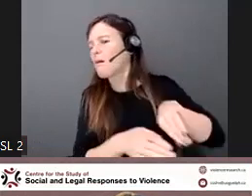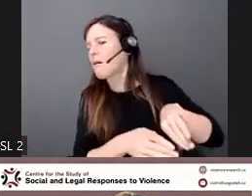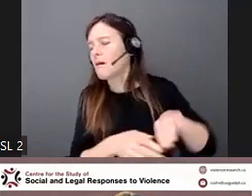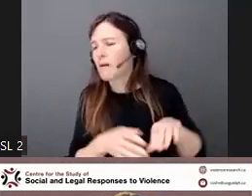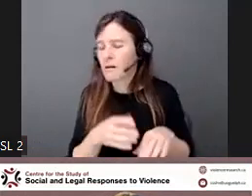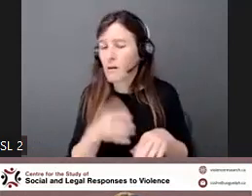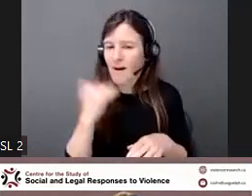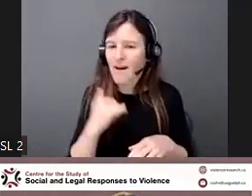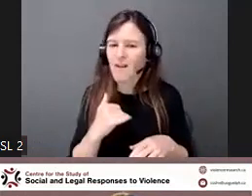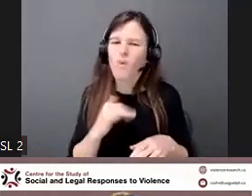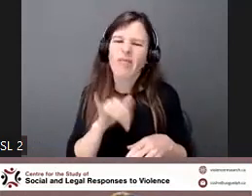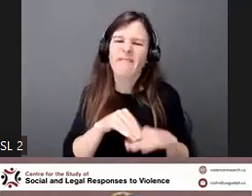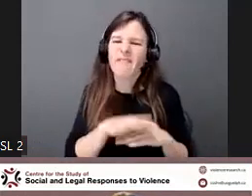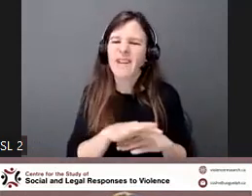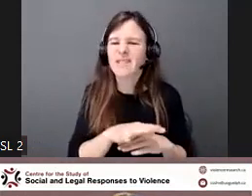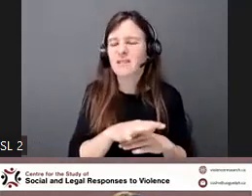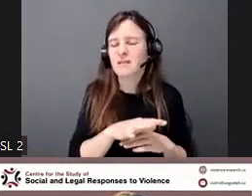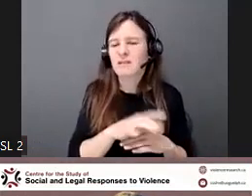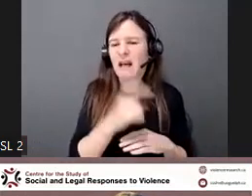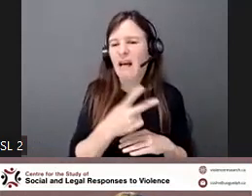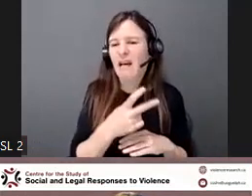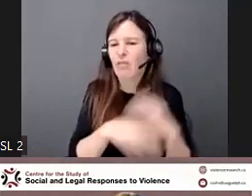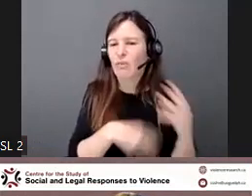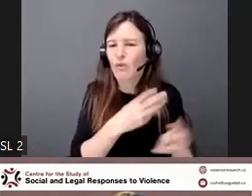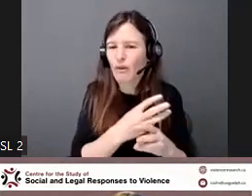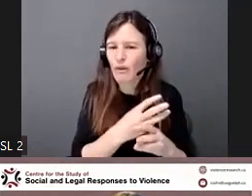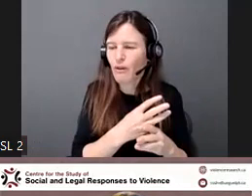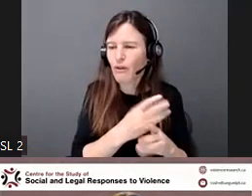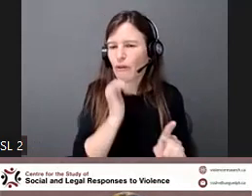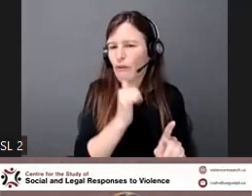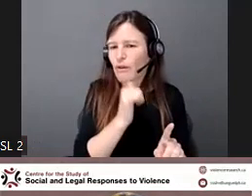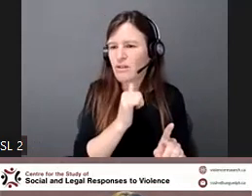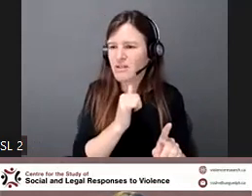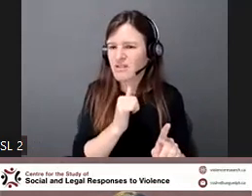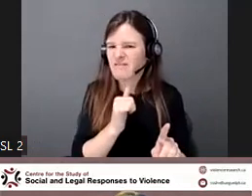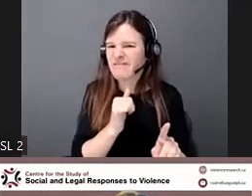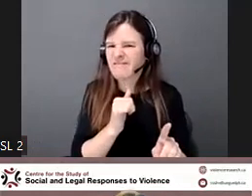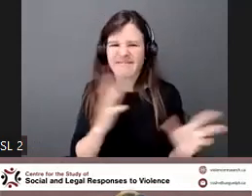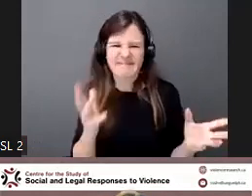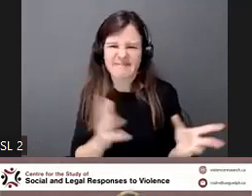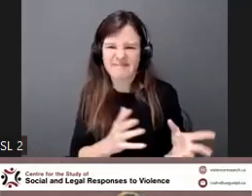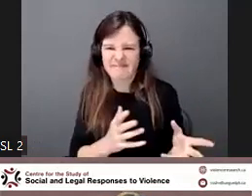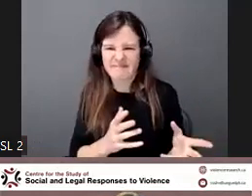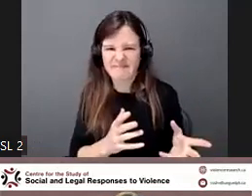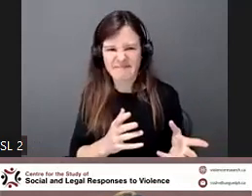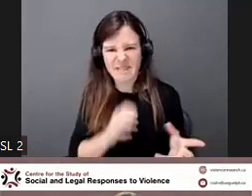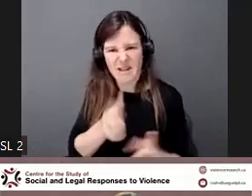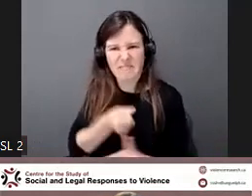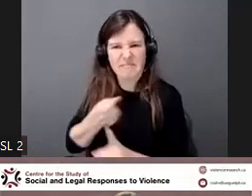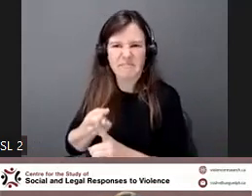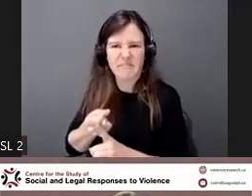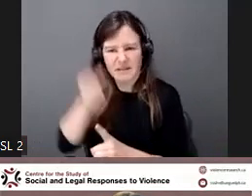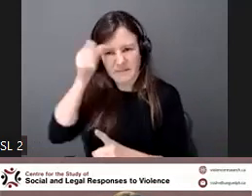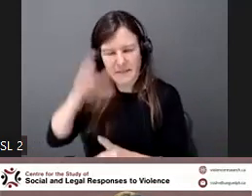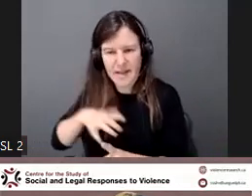If this argument is even a little bit true, this belief is both short-sighted and incorrect. Although I would argue